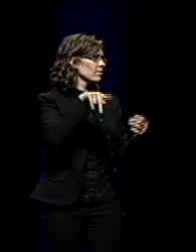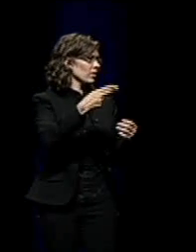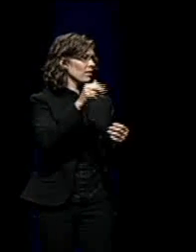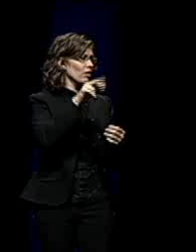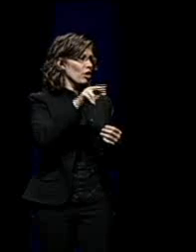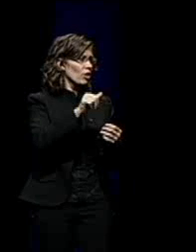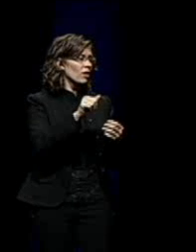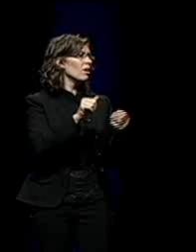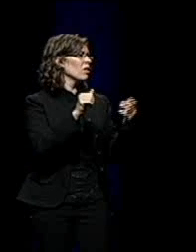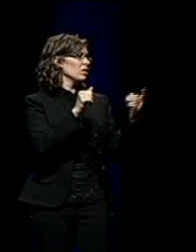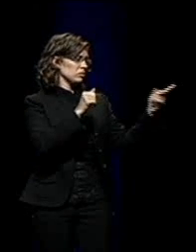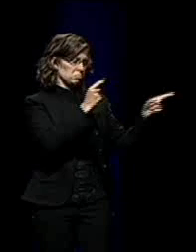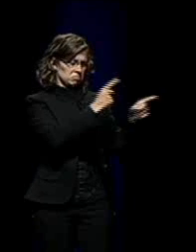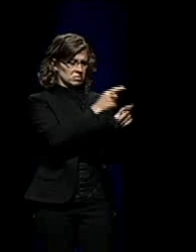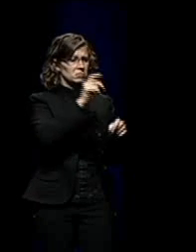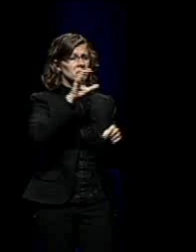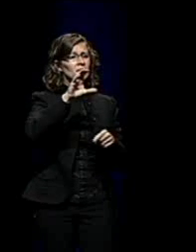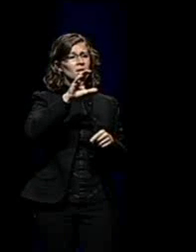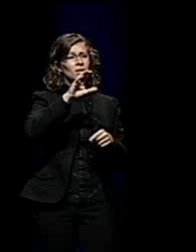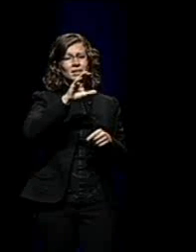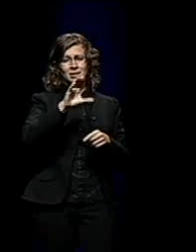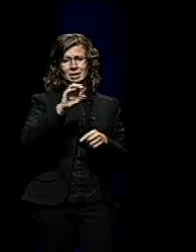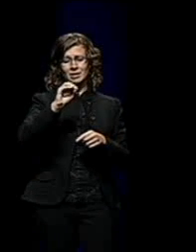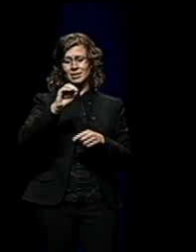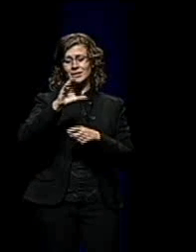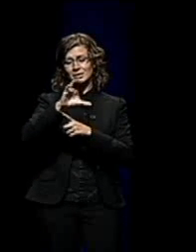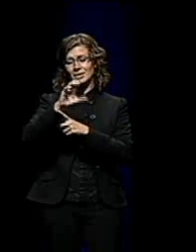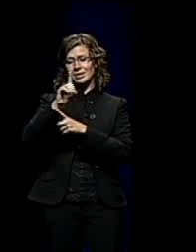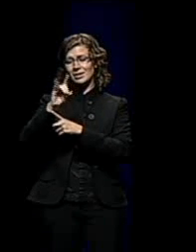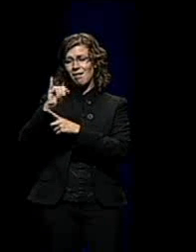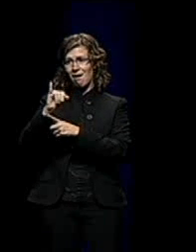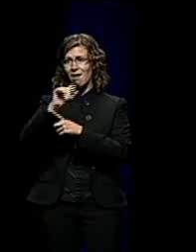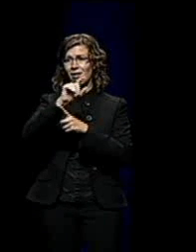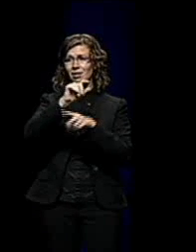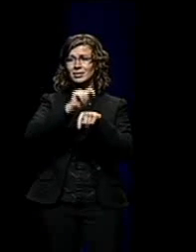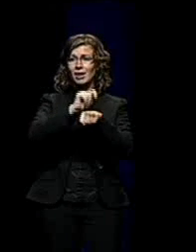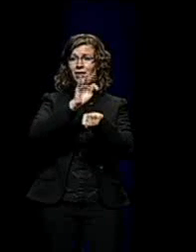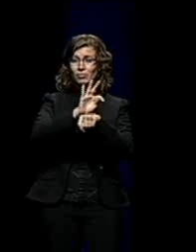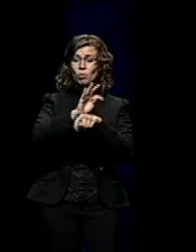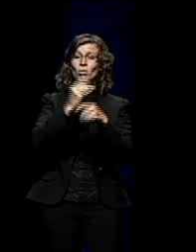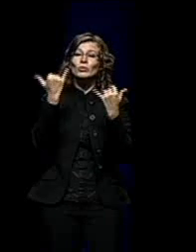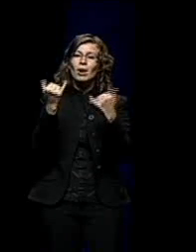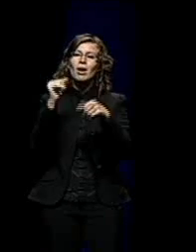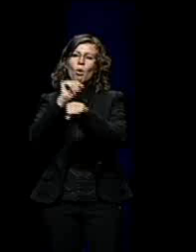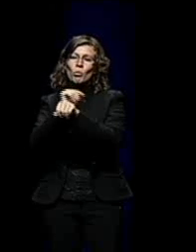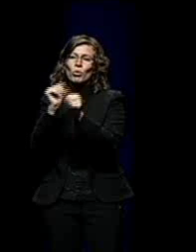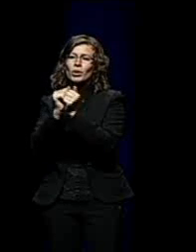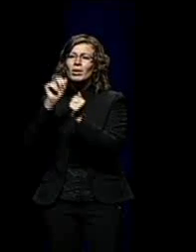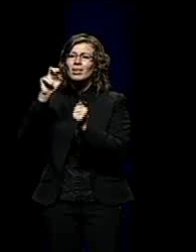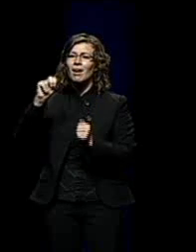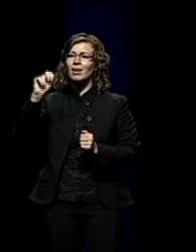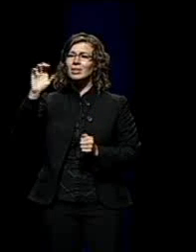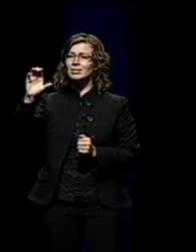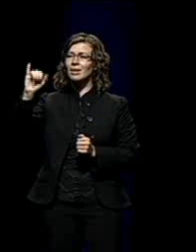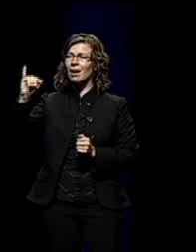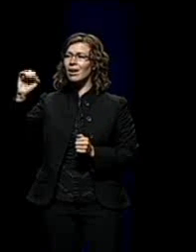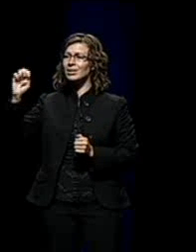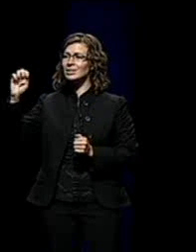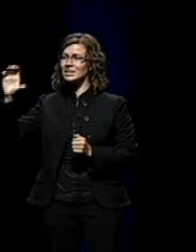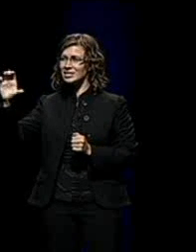is currently working in conjunction with the NCIEC on enhancements to the CDI test. And I